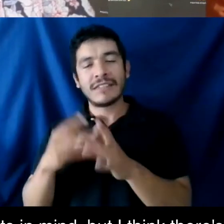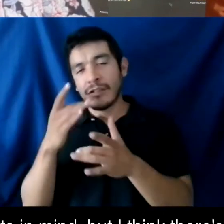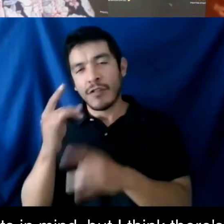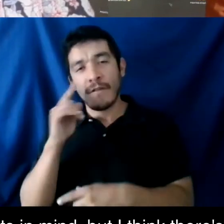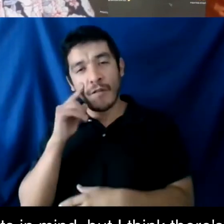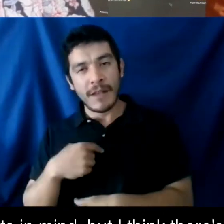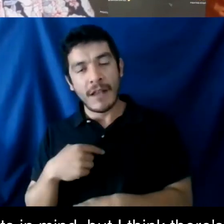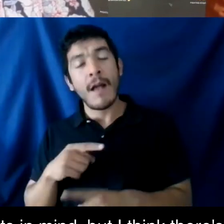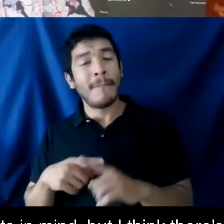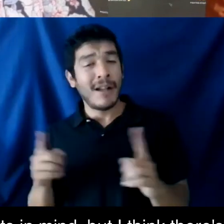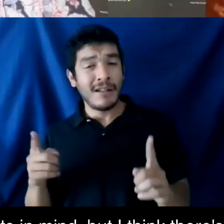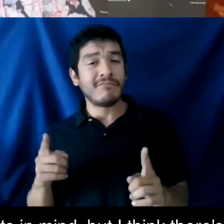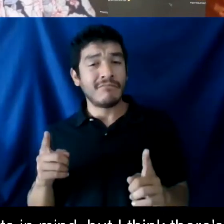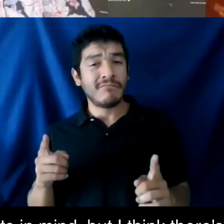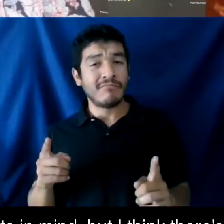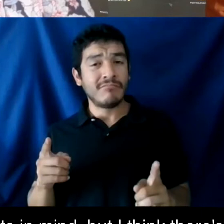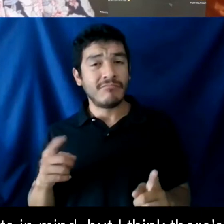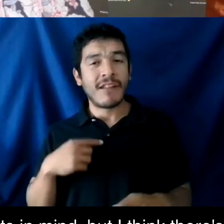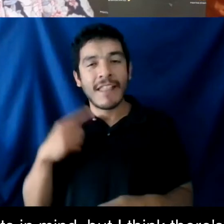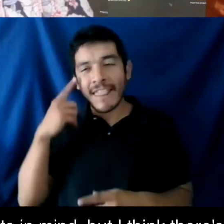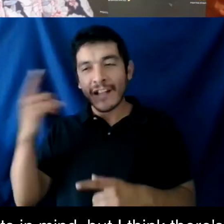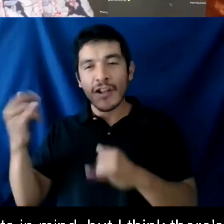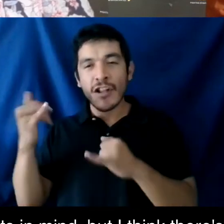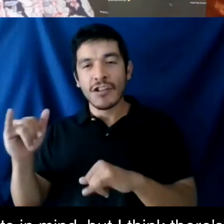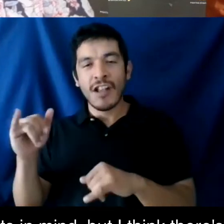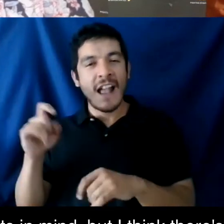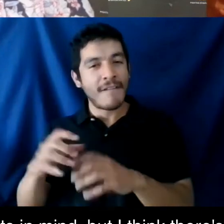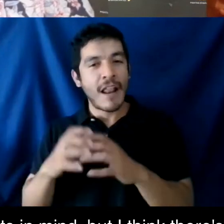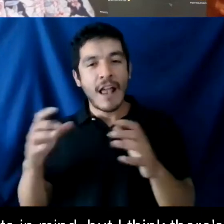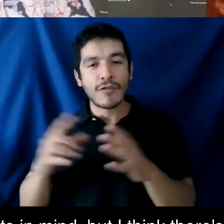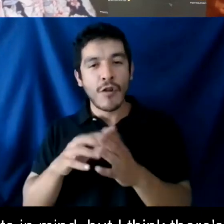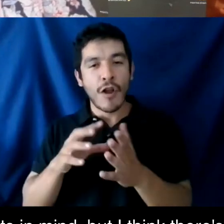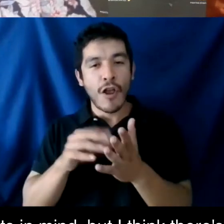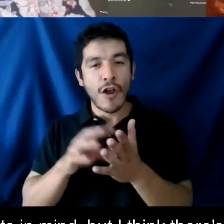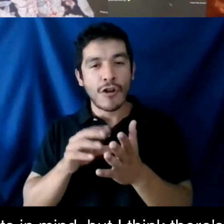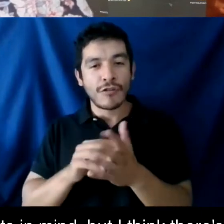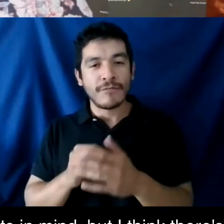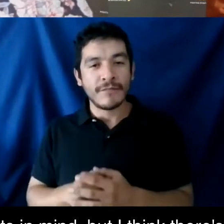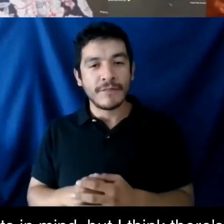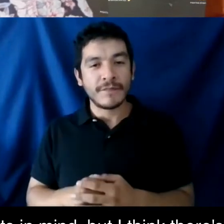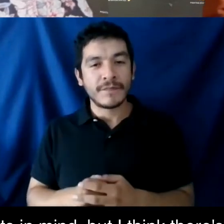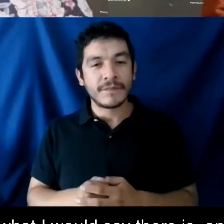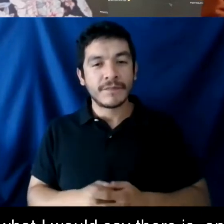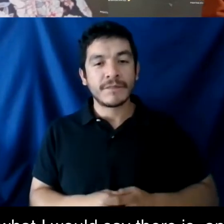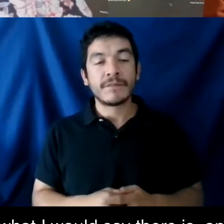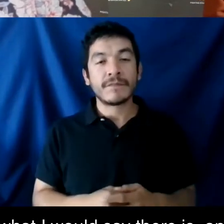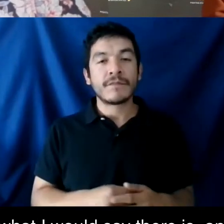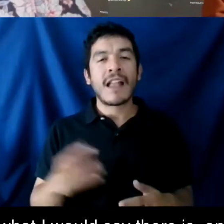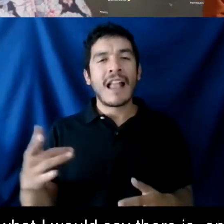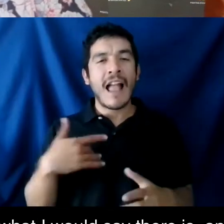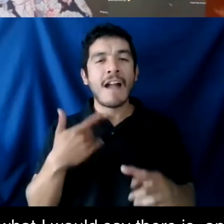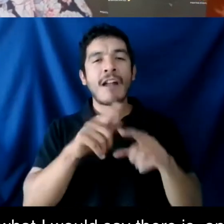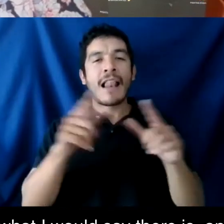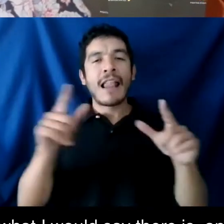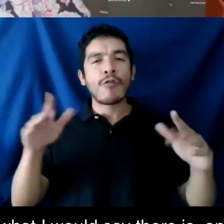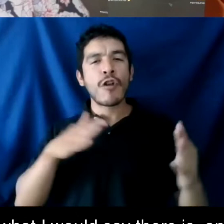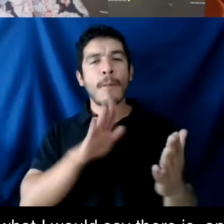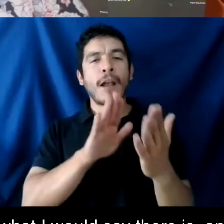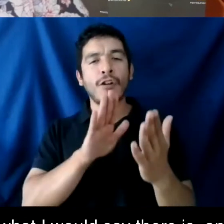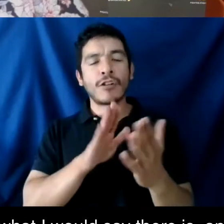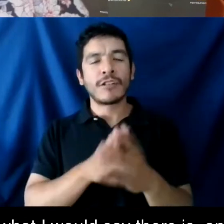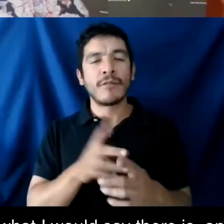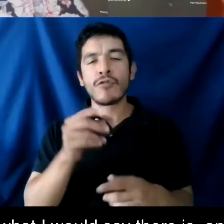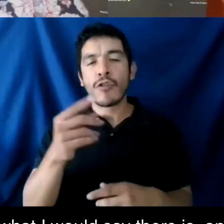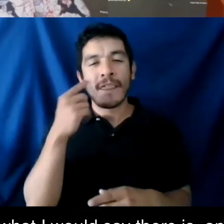mind, but I think there's still a long way to go, and there's just a language barrier is what I would say there is, and there's